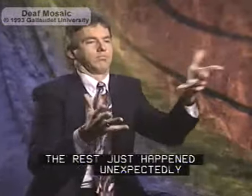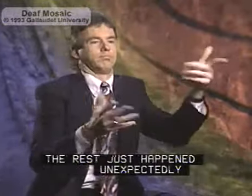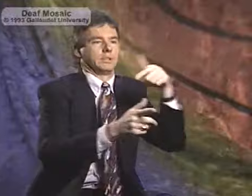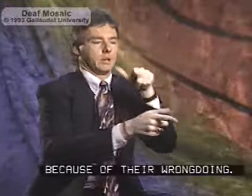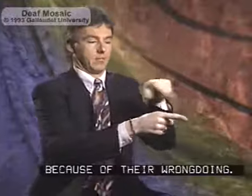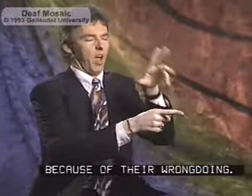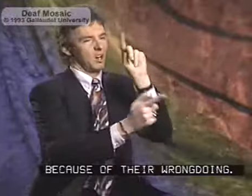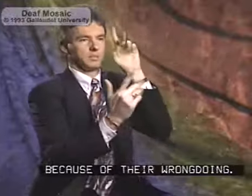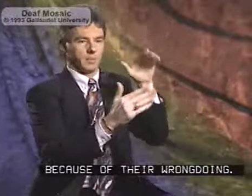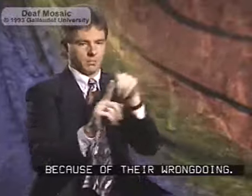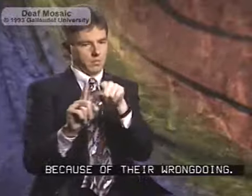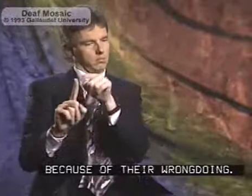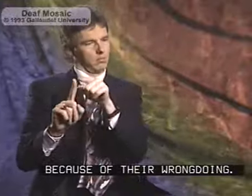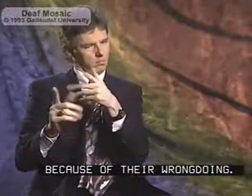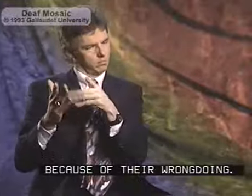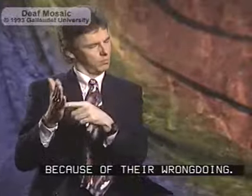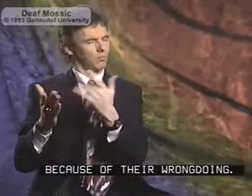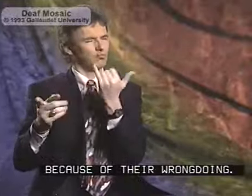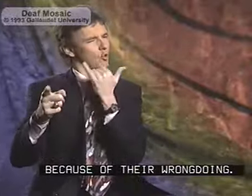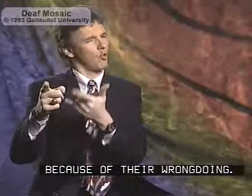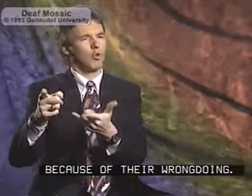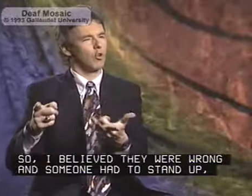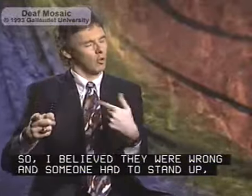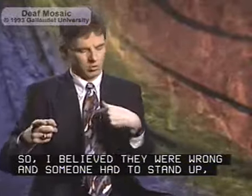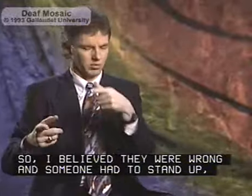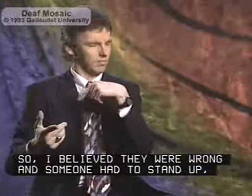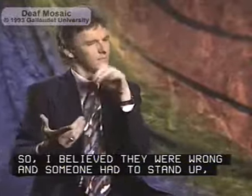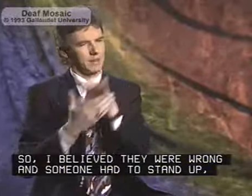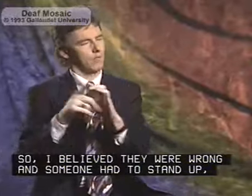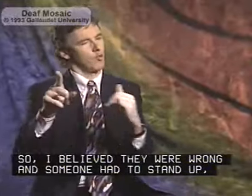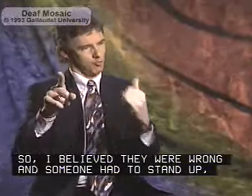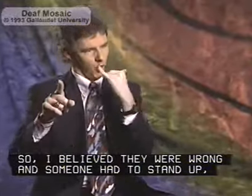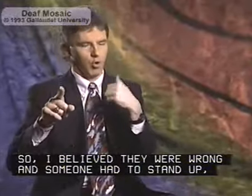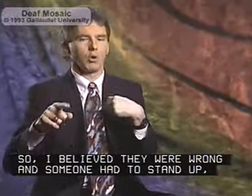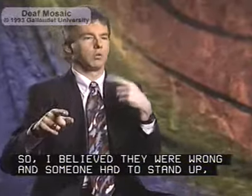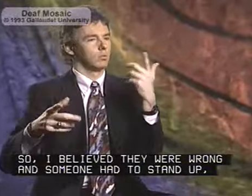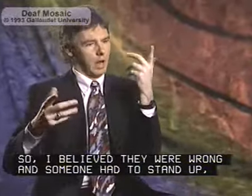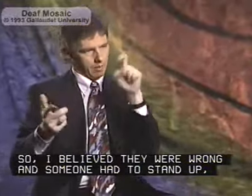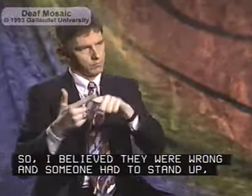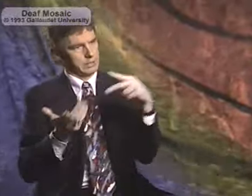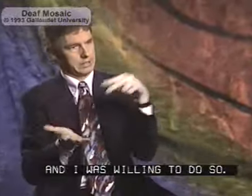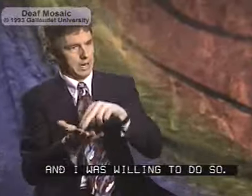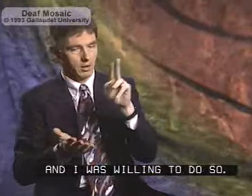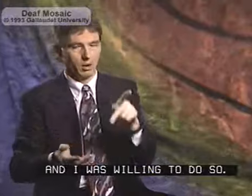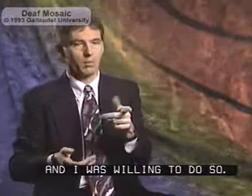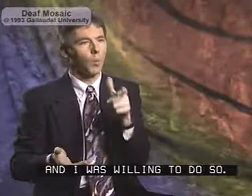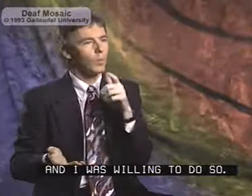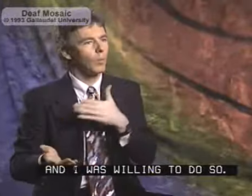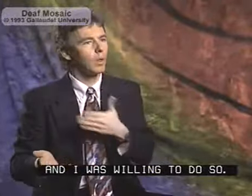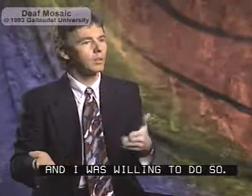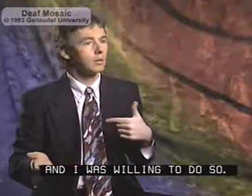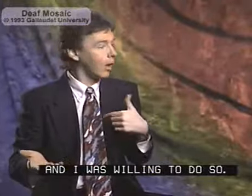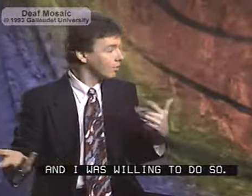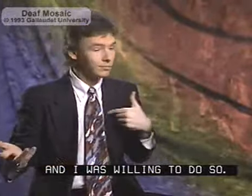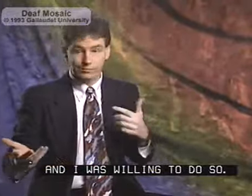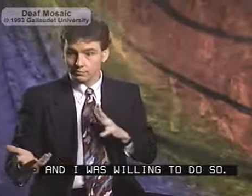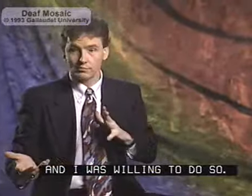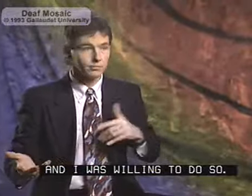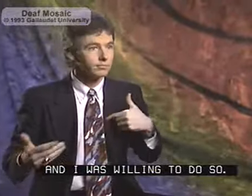unexpectedly because of their wrongdoing. So I believed that they were wrong, and someone had to stand up, and I was willing to do so. At